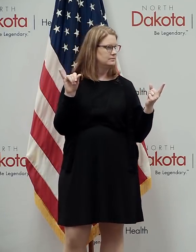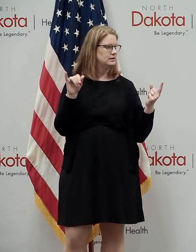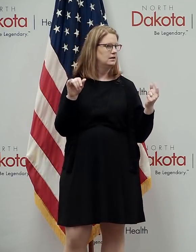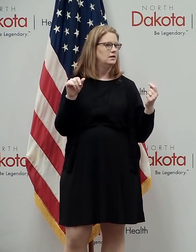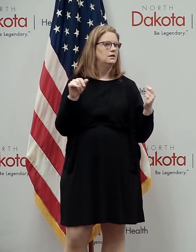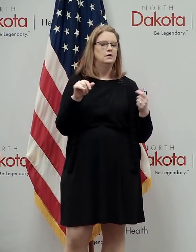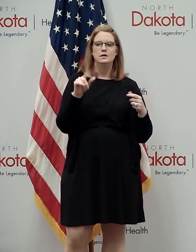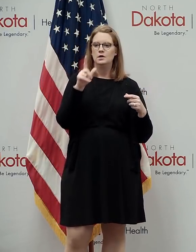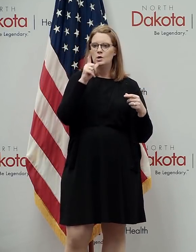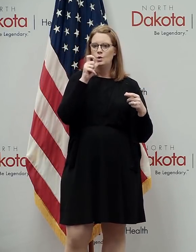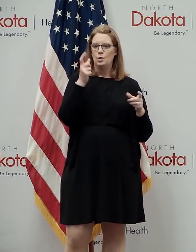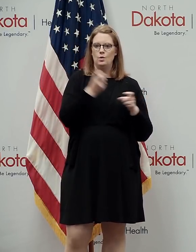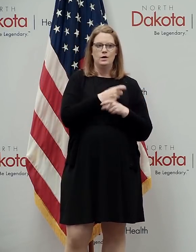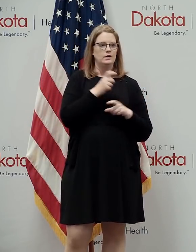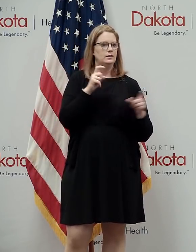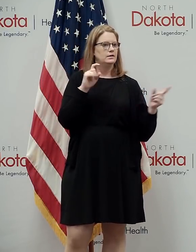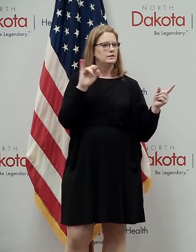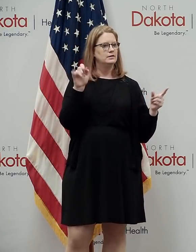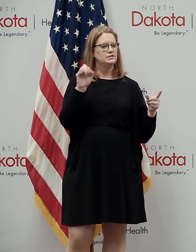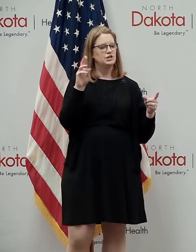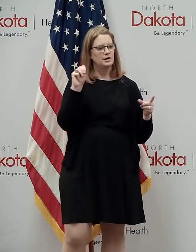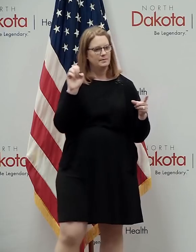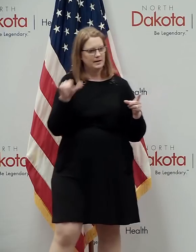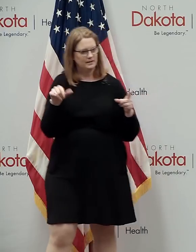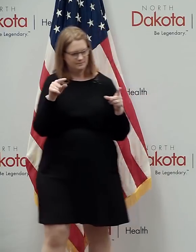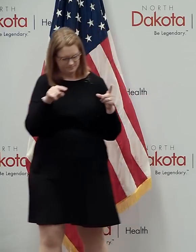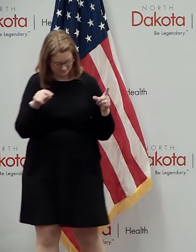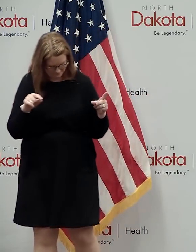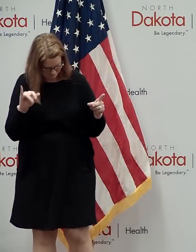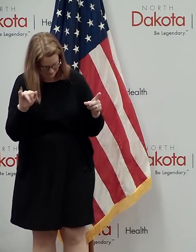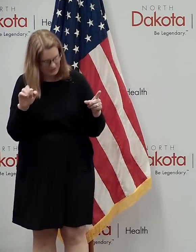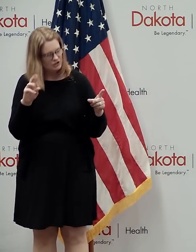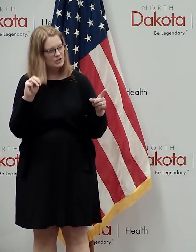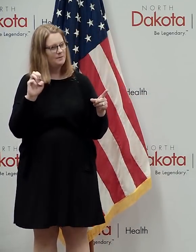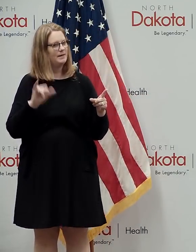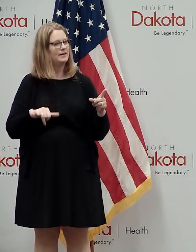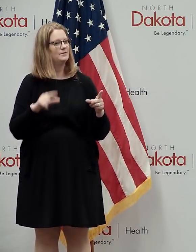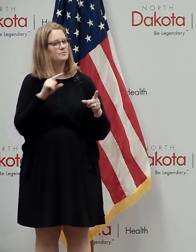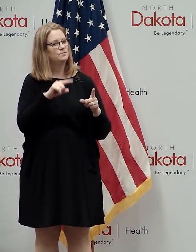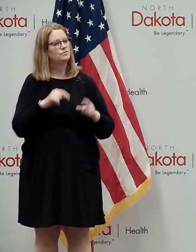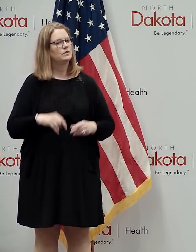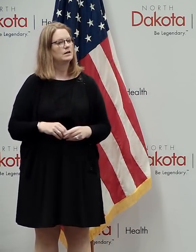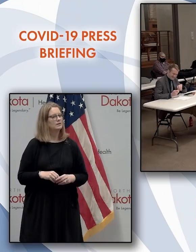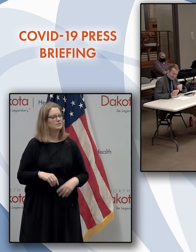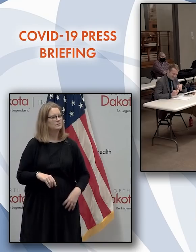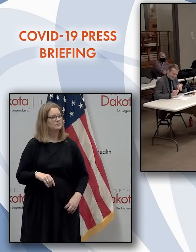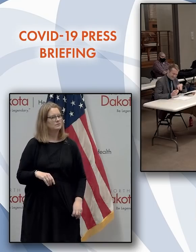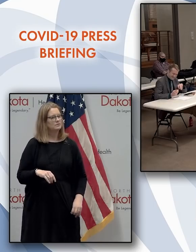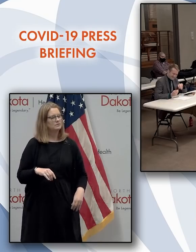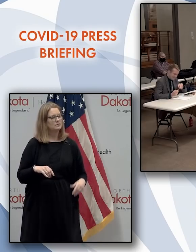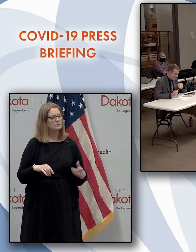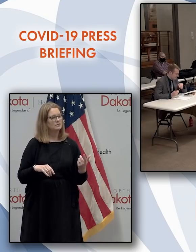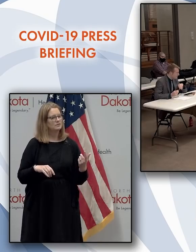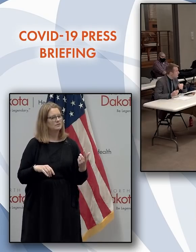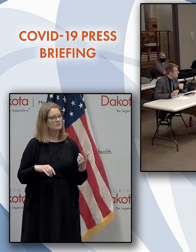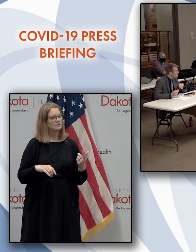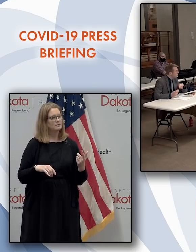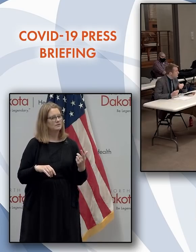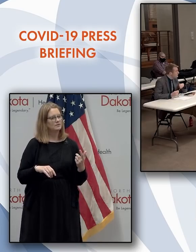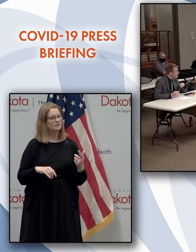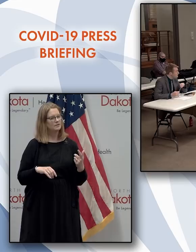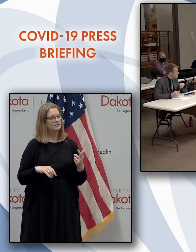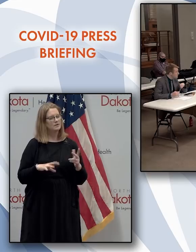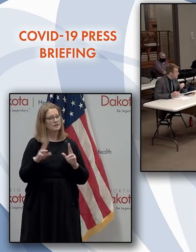Who won the jump ball this time? I think Jeremy got it this time? Okay, all right. Do you think the high proportion of people